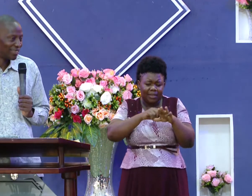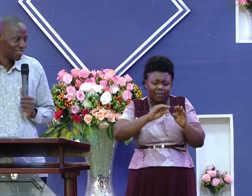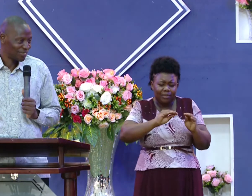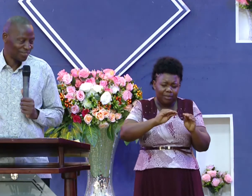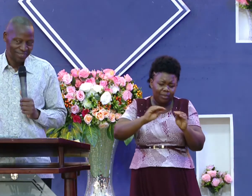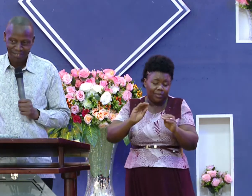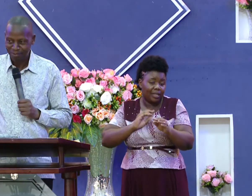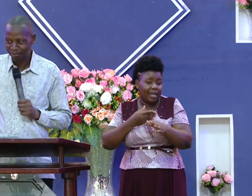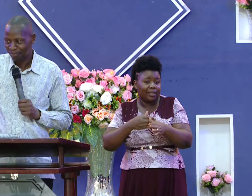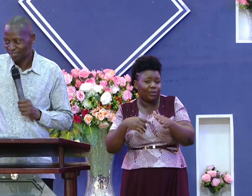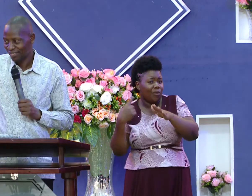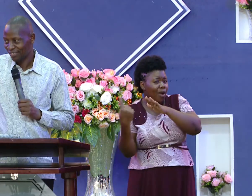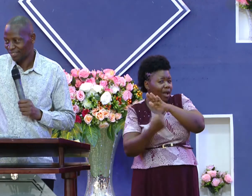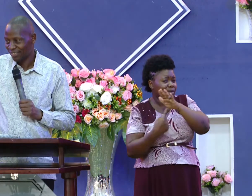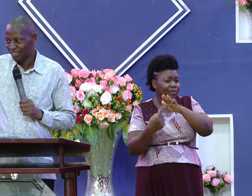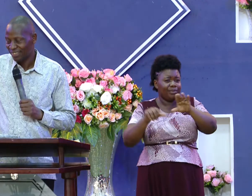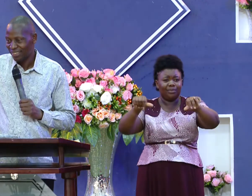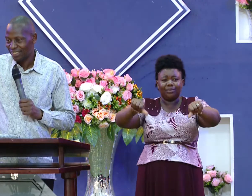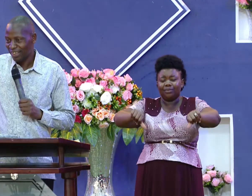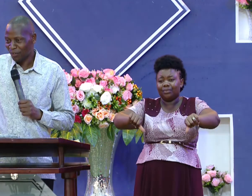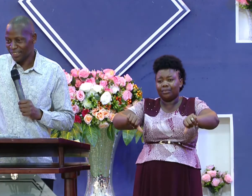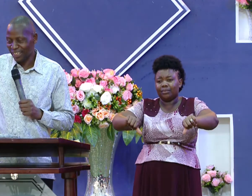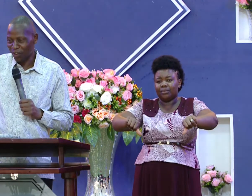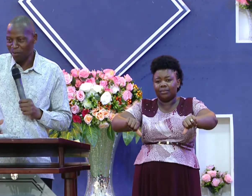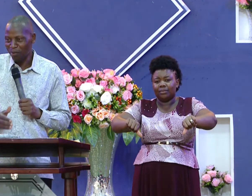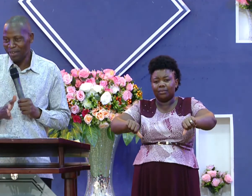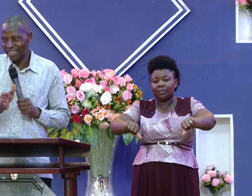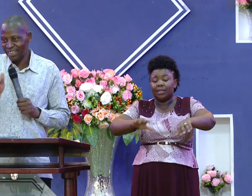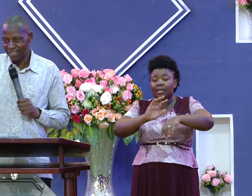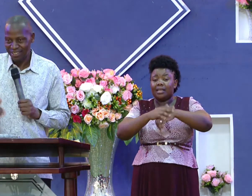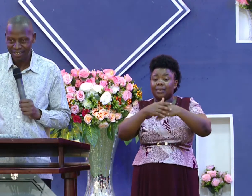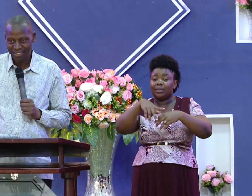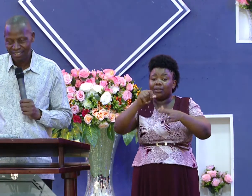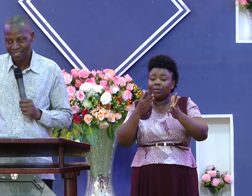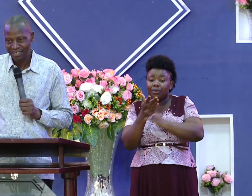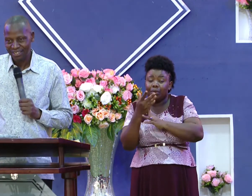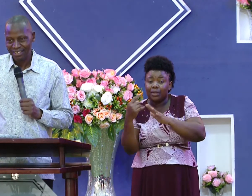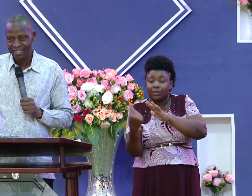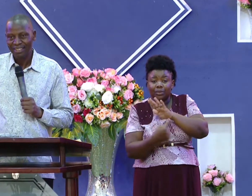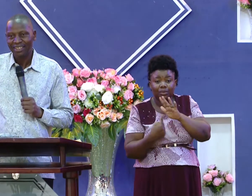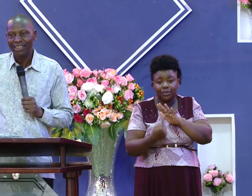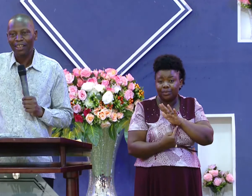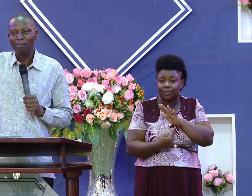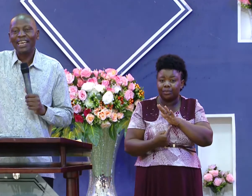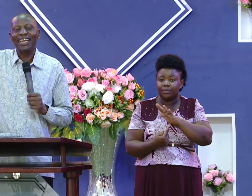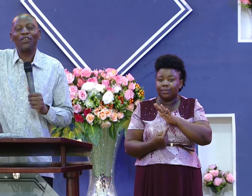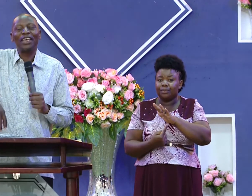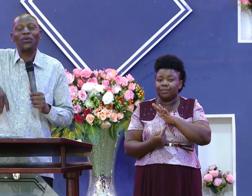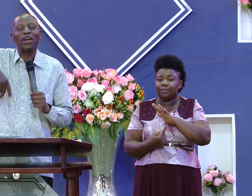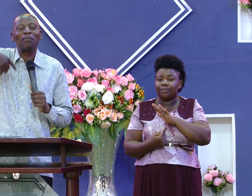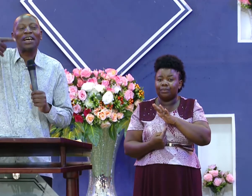he takes us to the wilderness at times. He takes us through a situation.